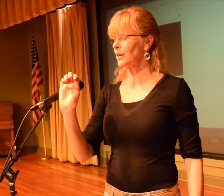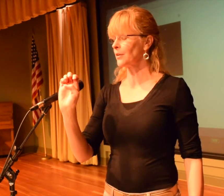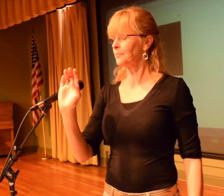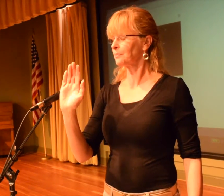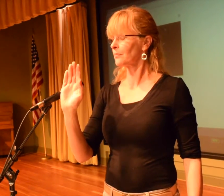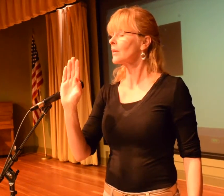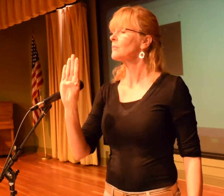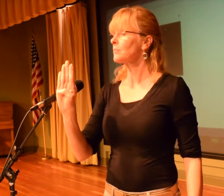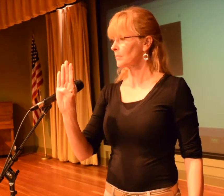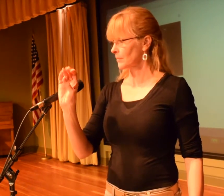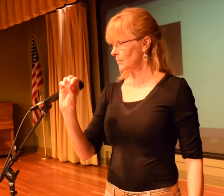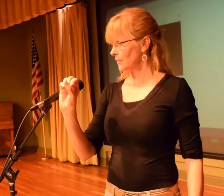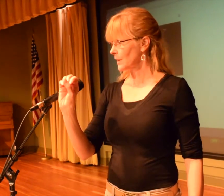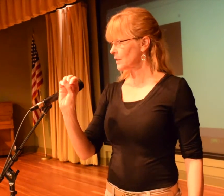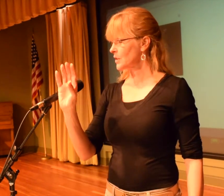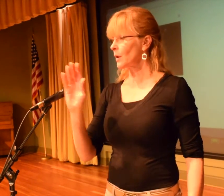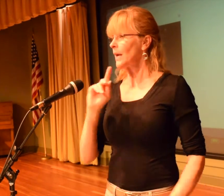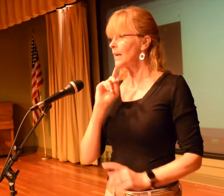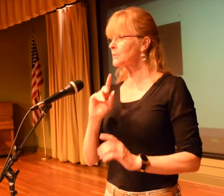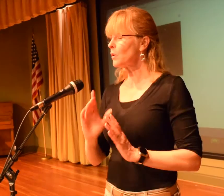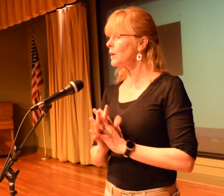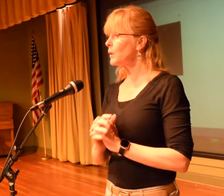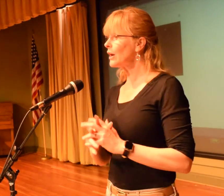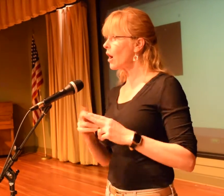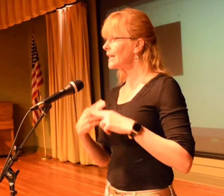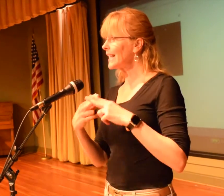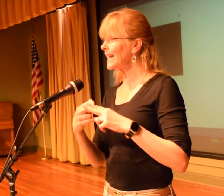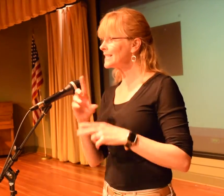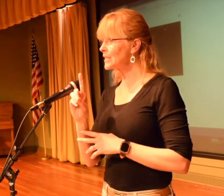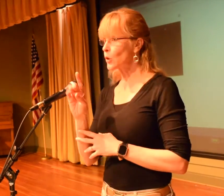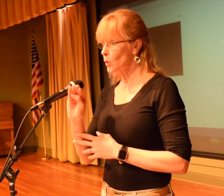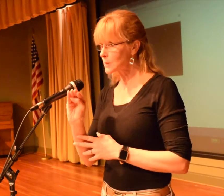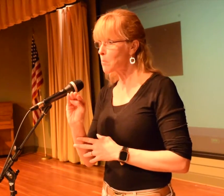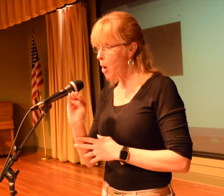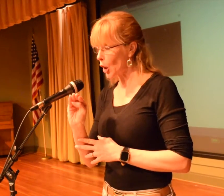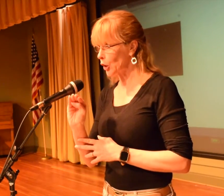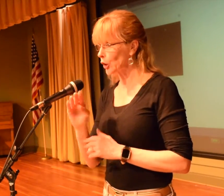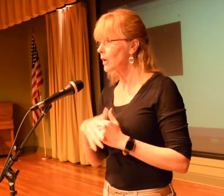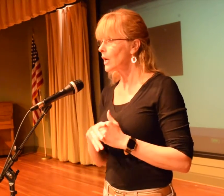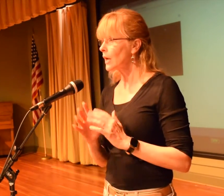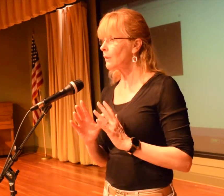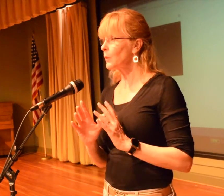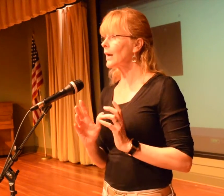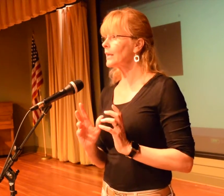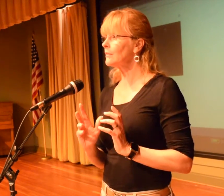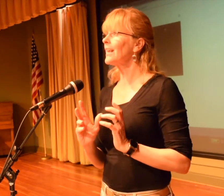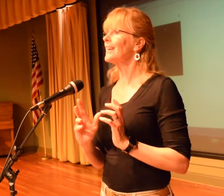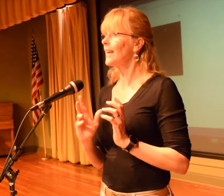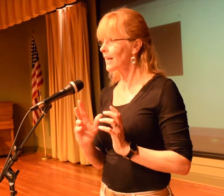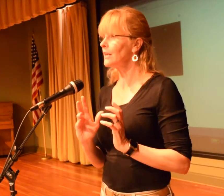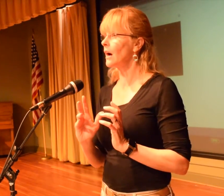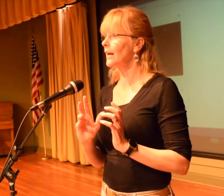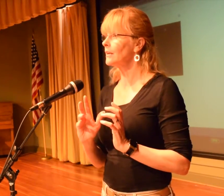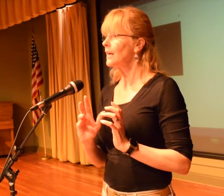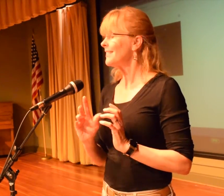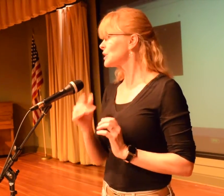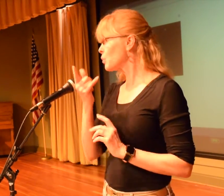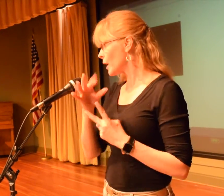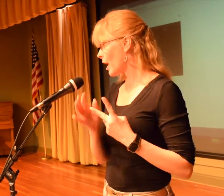go. So it's more, we call it a discourse marker. We kind of give like a head nod. That's one